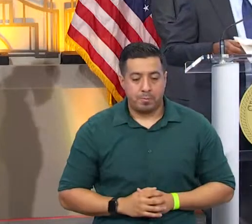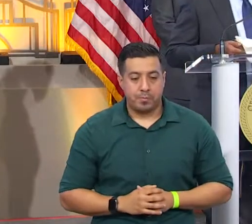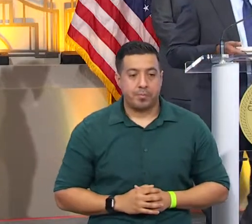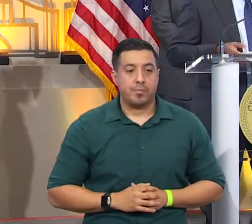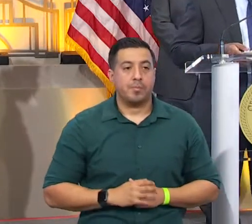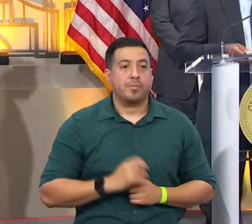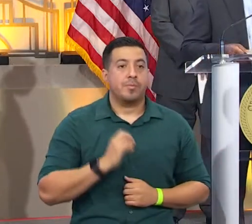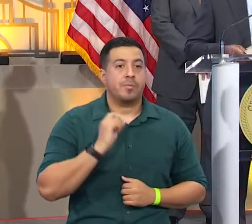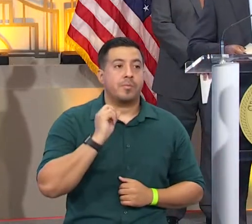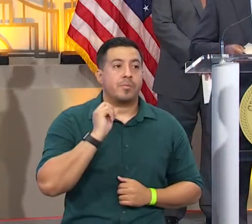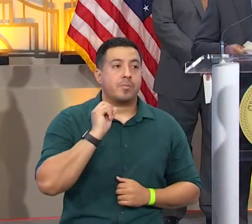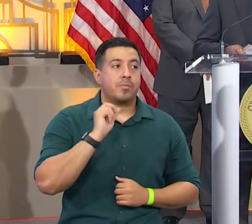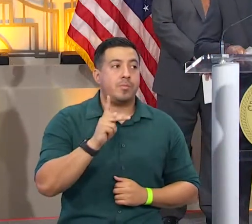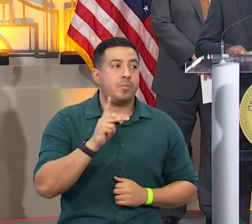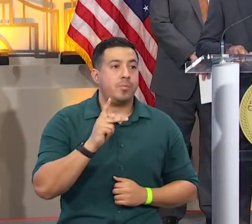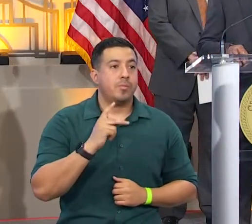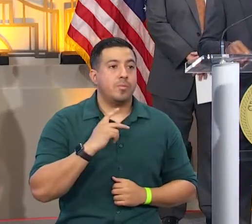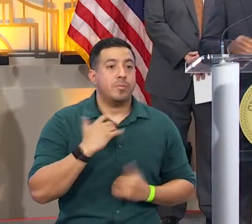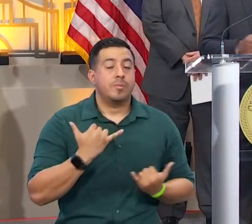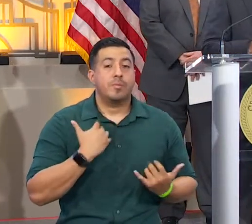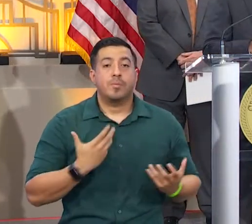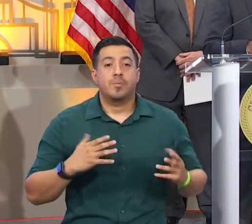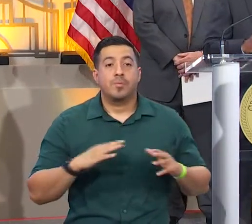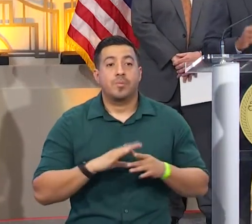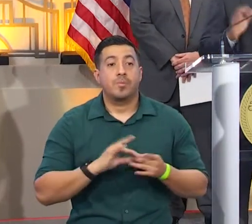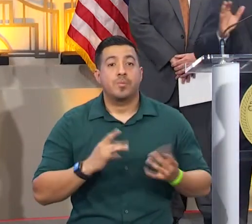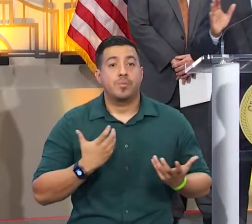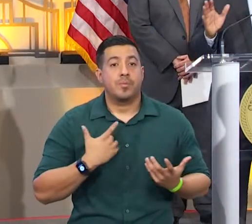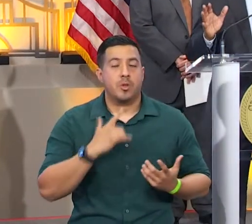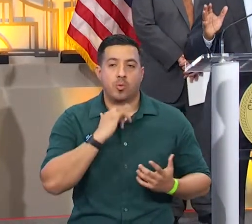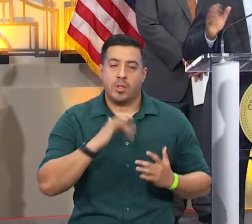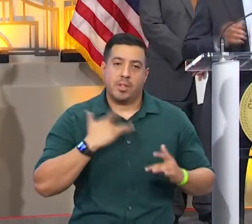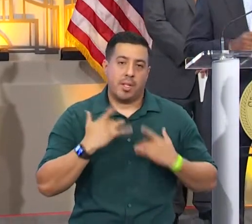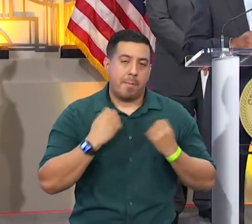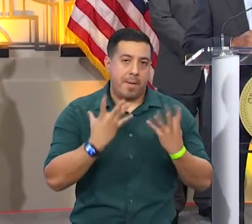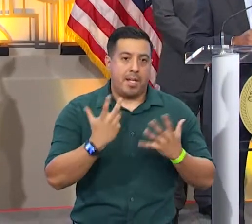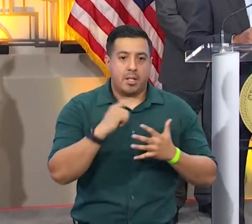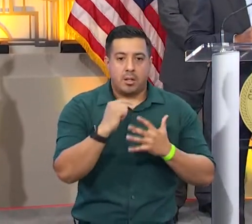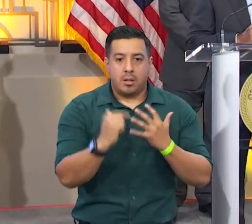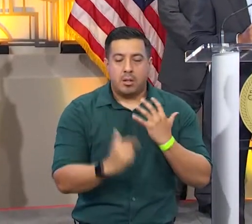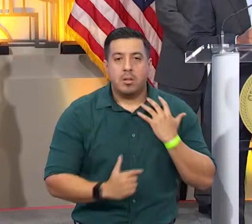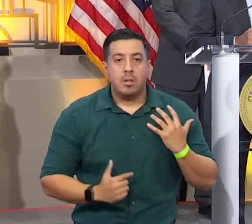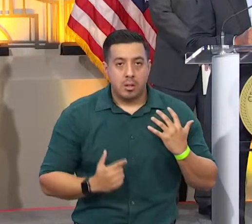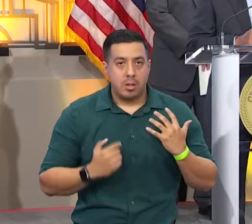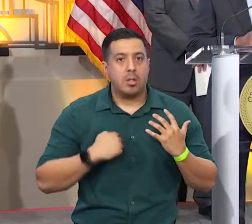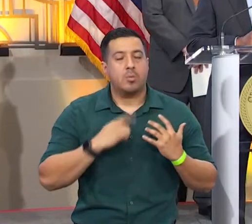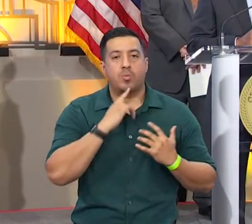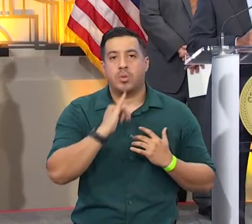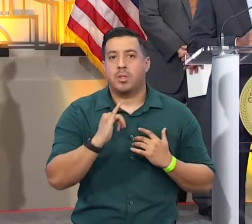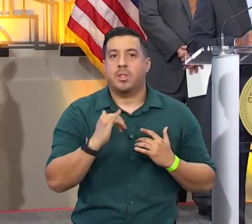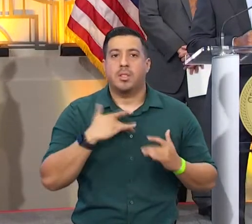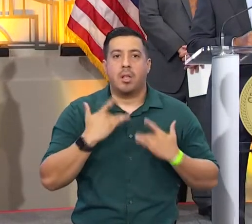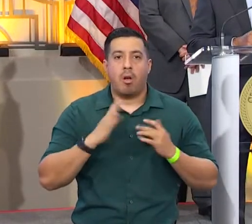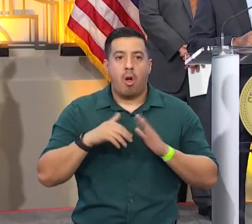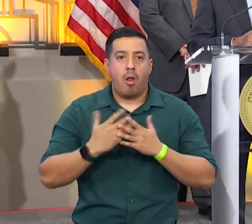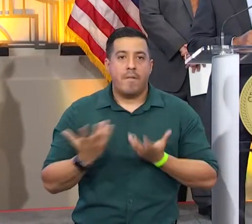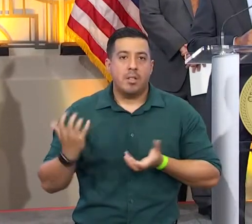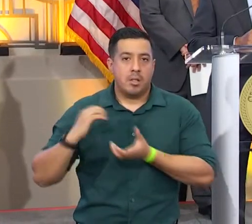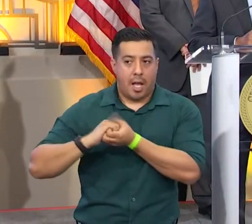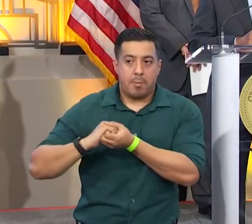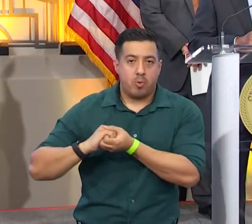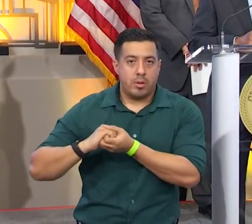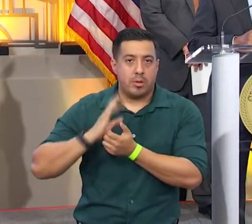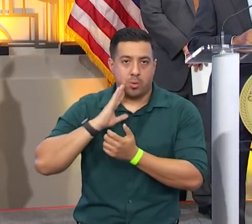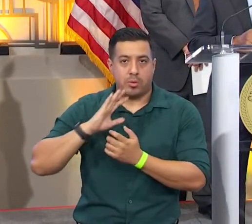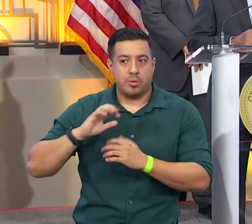Okay, let me just close by saying this. I'm excited by many things. I am certainly excited by the collaboration that will be